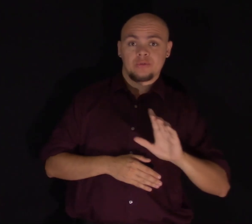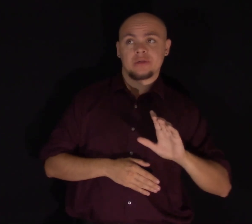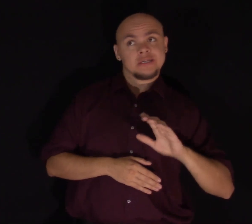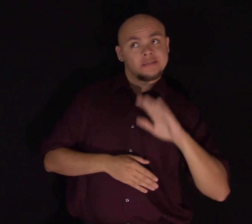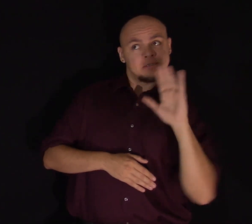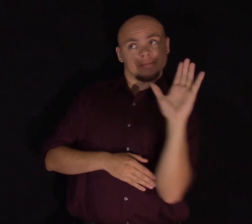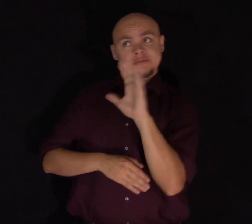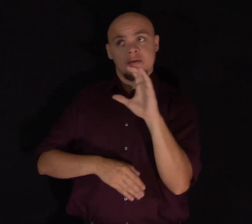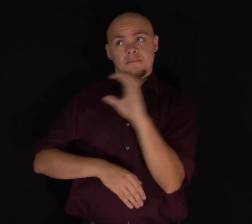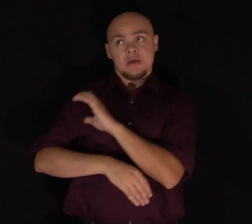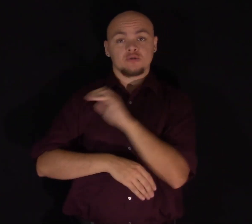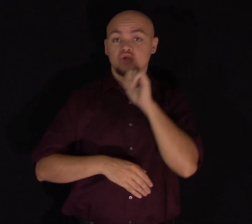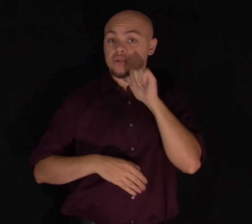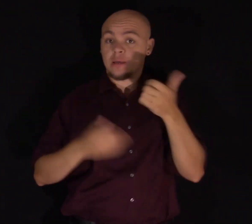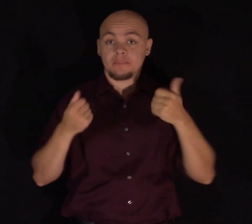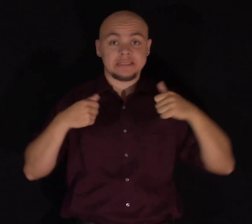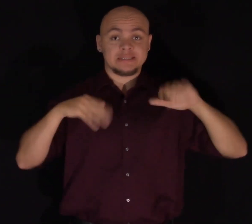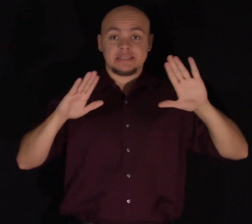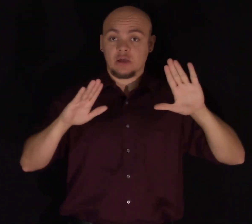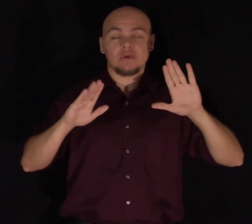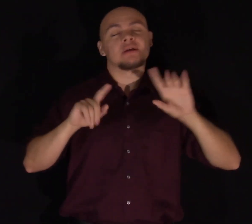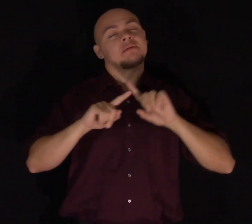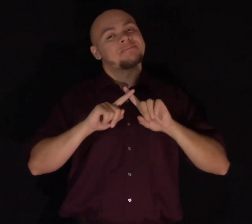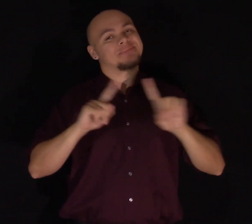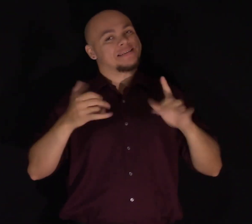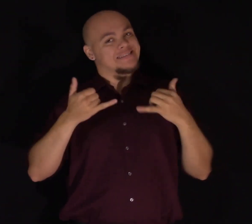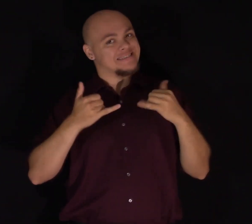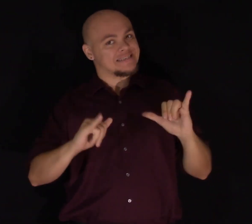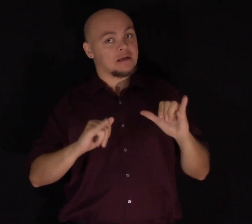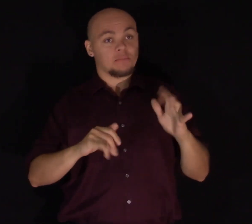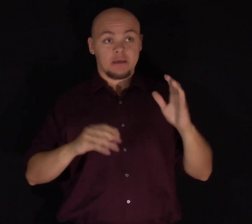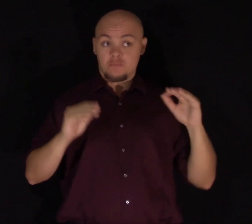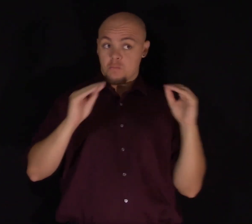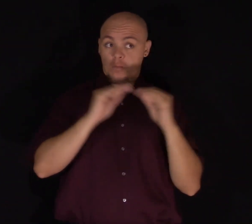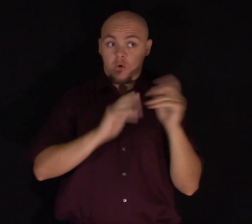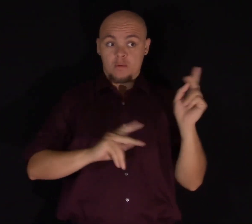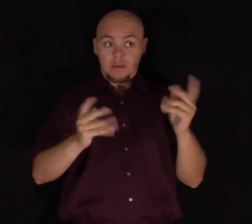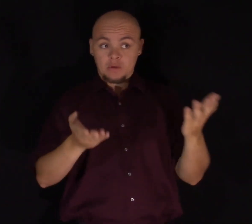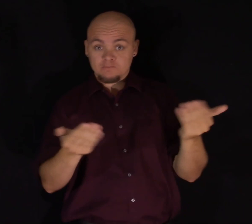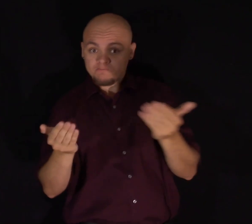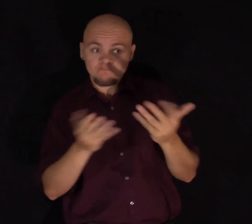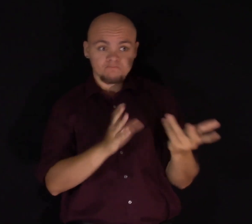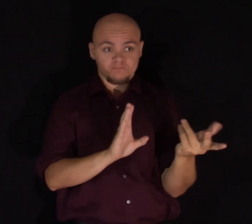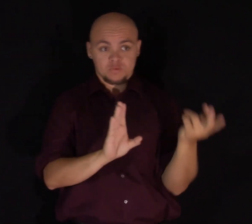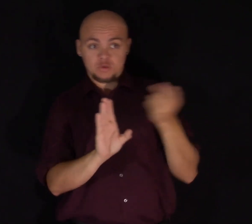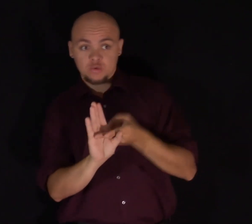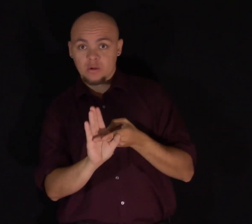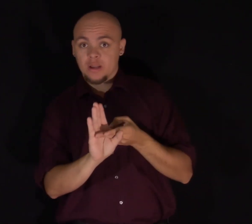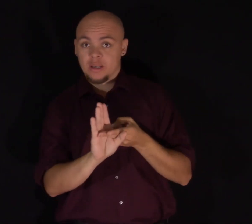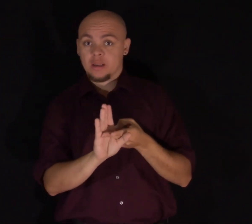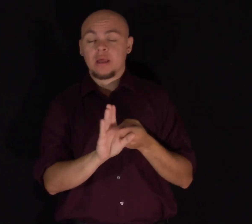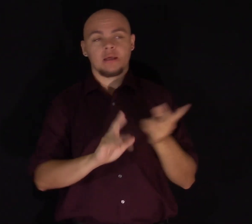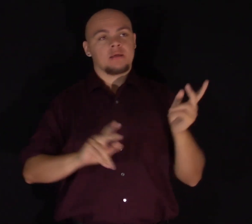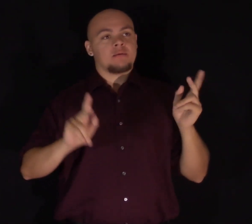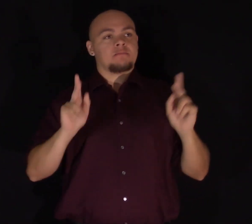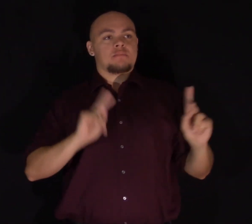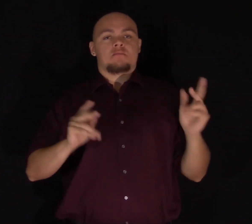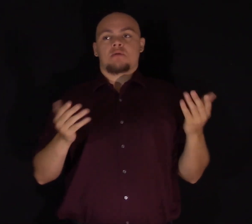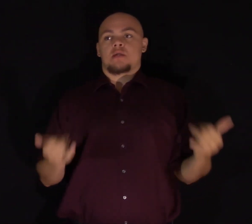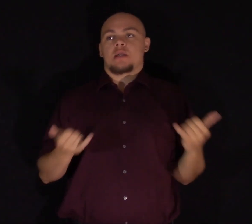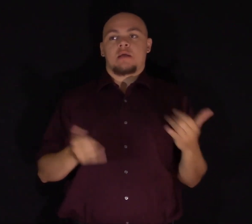sacrificial, but they are. But I think if more of us chose to do this for the greater good, we'd be in better spaces than we are right now.